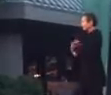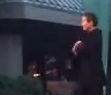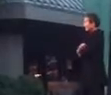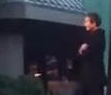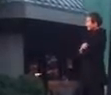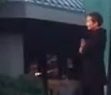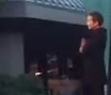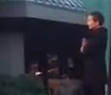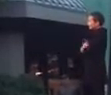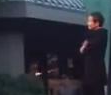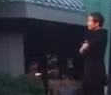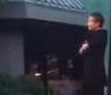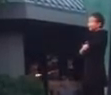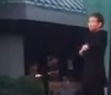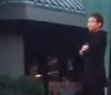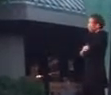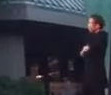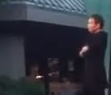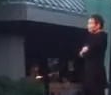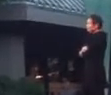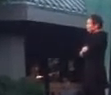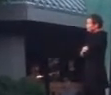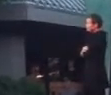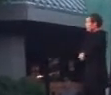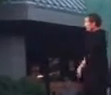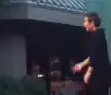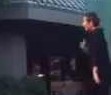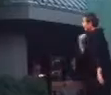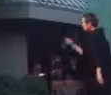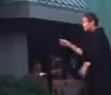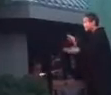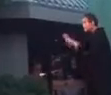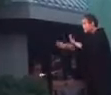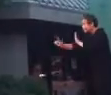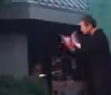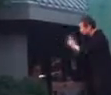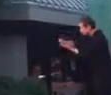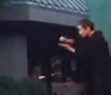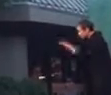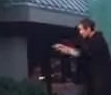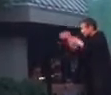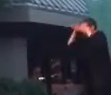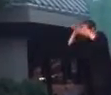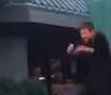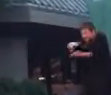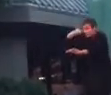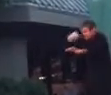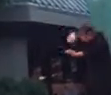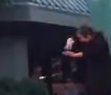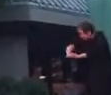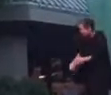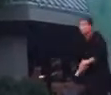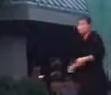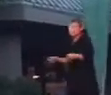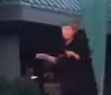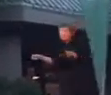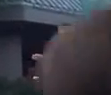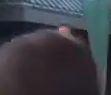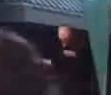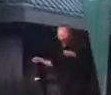The priest saw him doing this. I told you not to do that. You are forbidden. You're supposed to study the